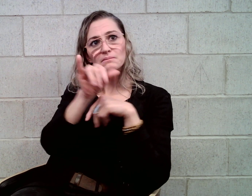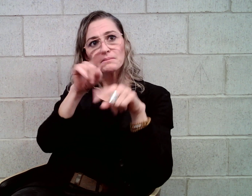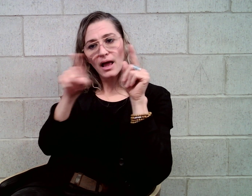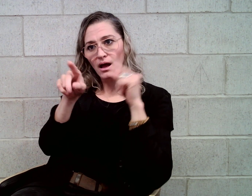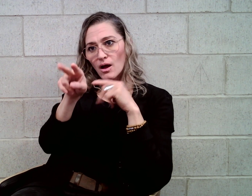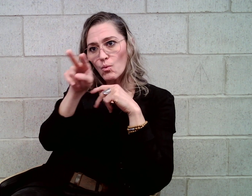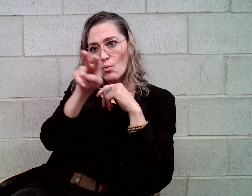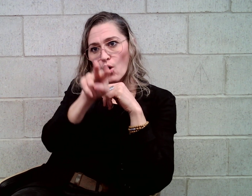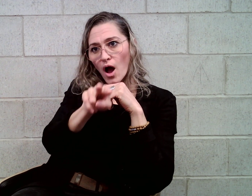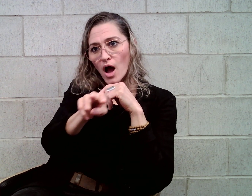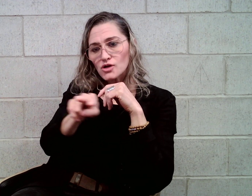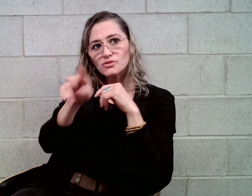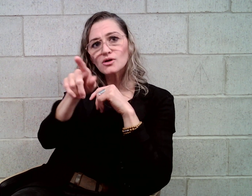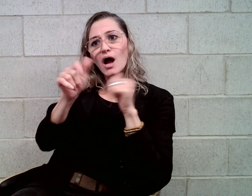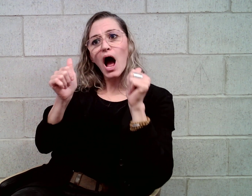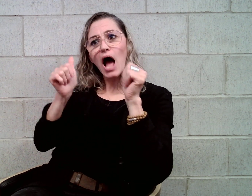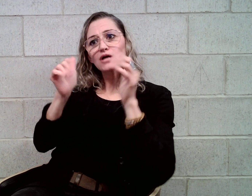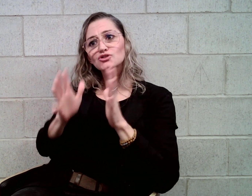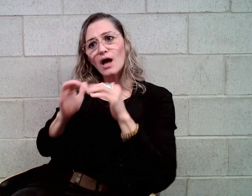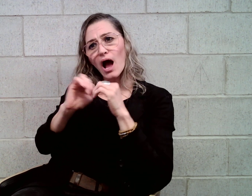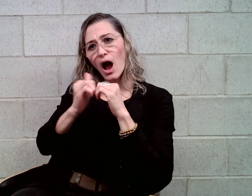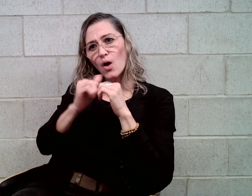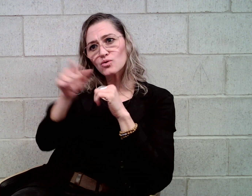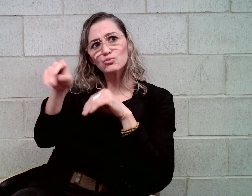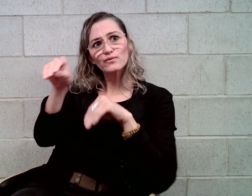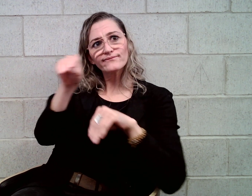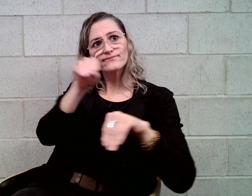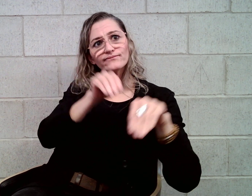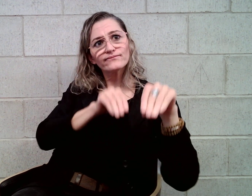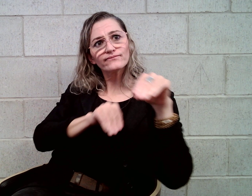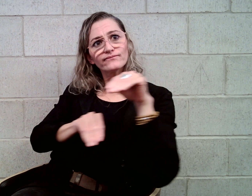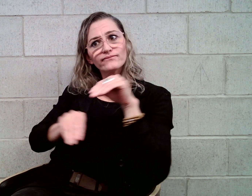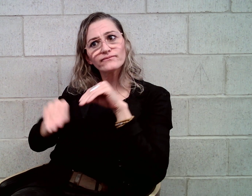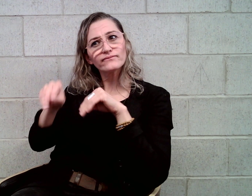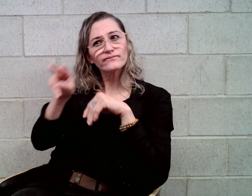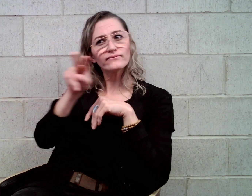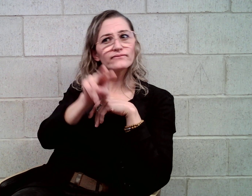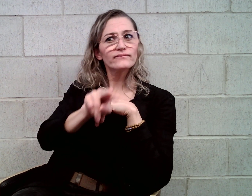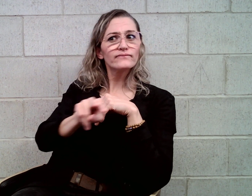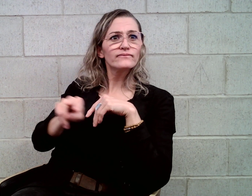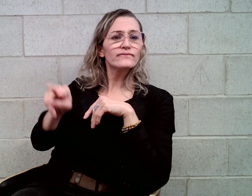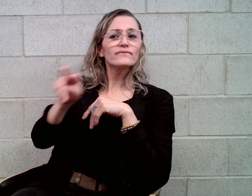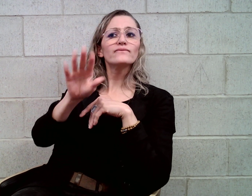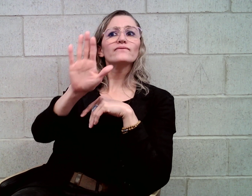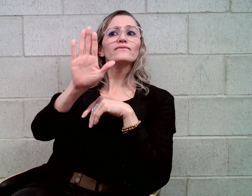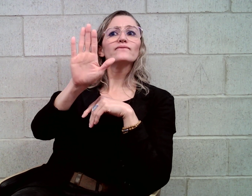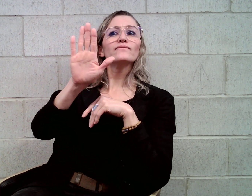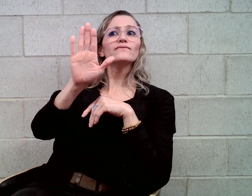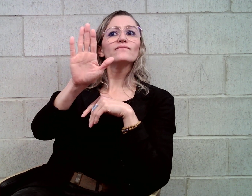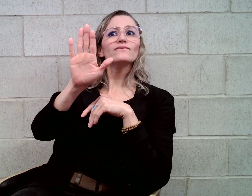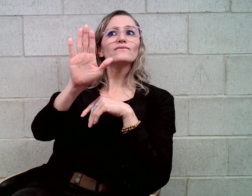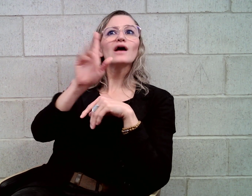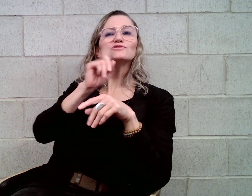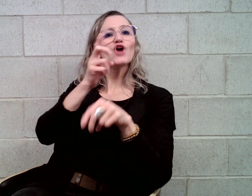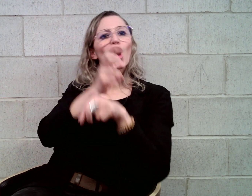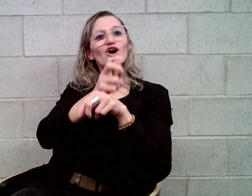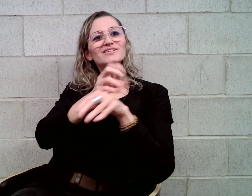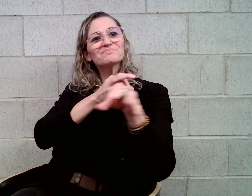way of experiencing the world and put it into my work, I'm attending very carefully to movement, to